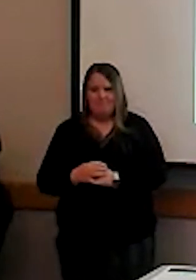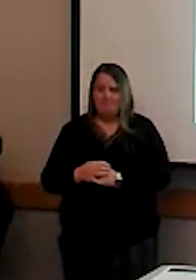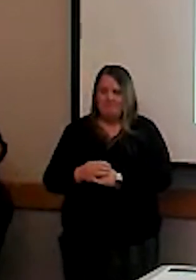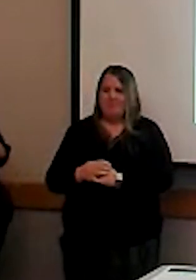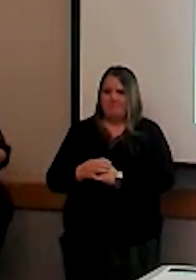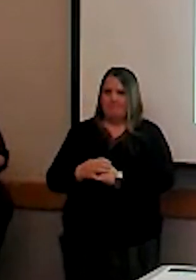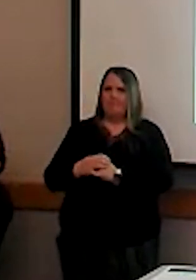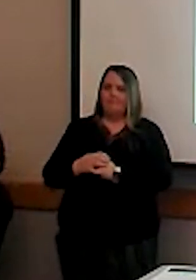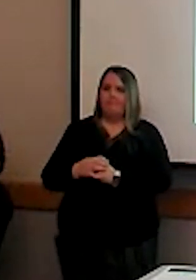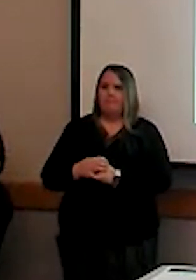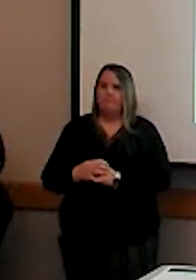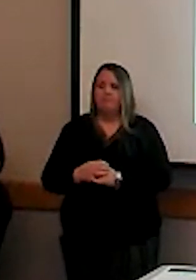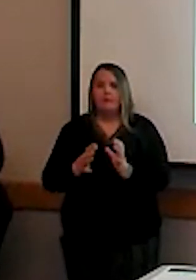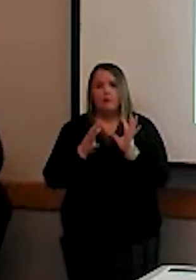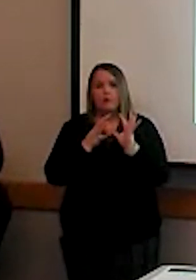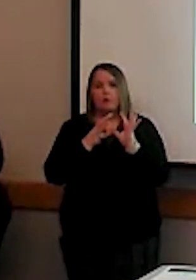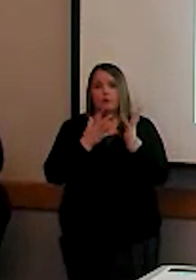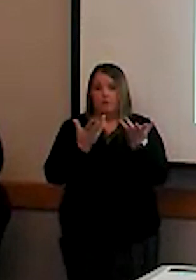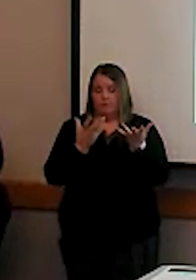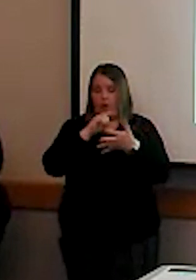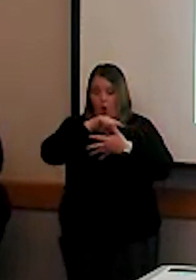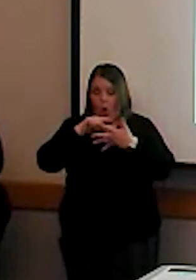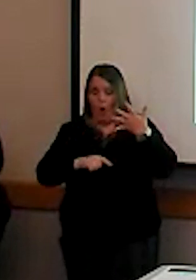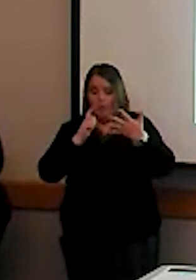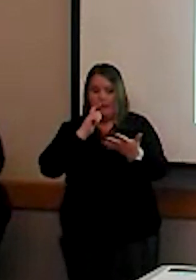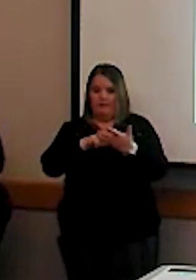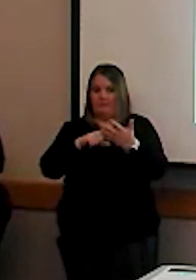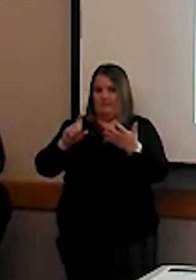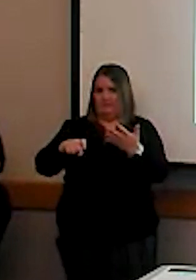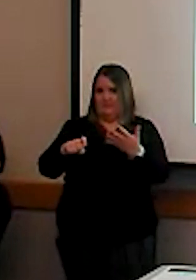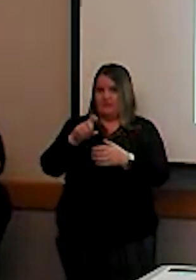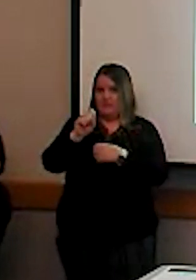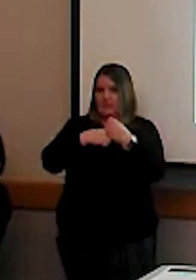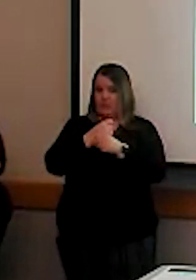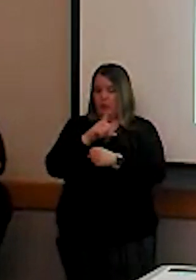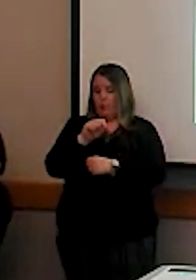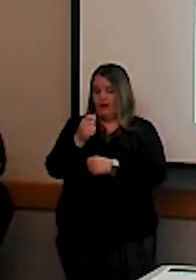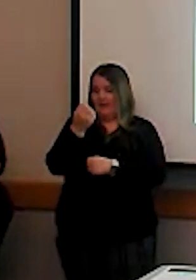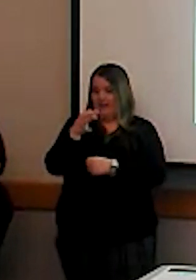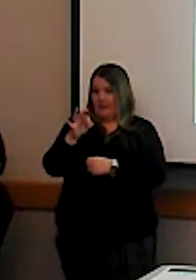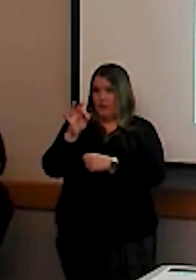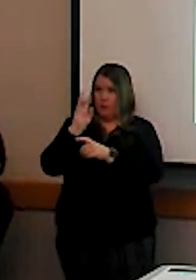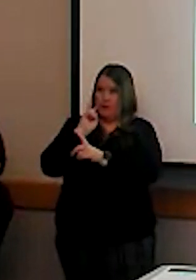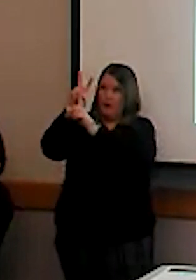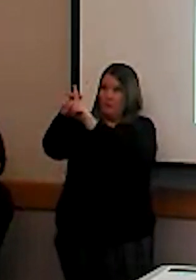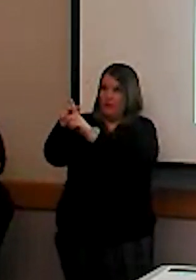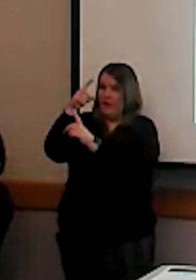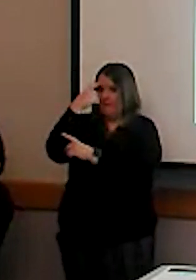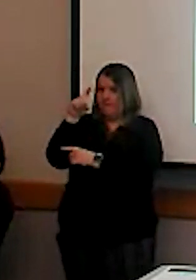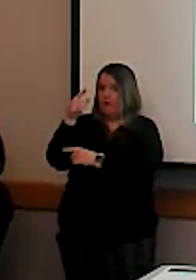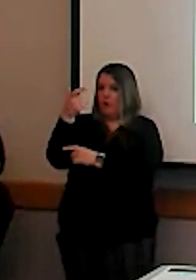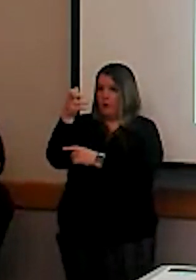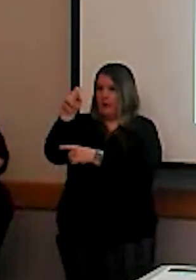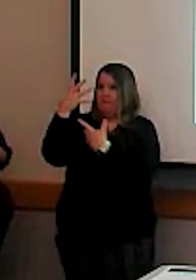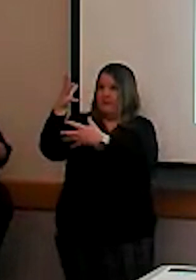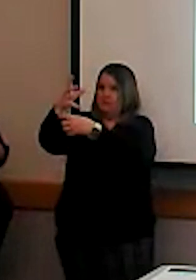So in response to all of those needs, in 2019, Summit Independent Living applied for and received a grant from the Bill and Rosemary